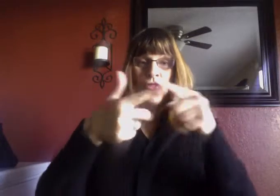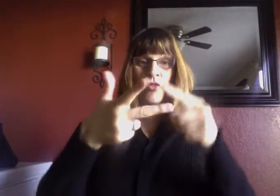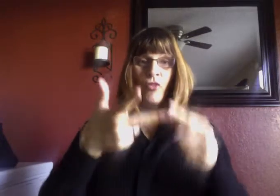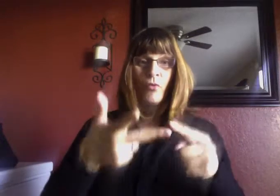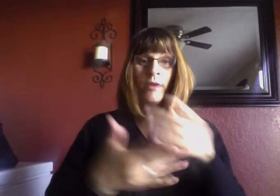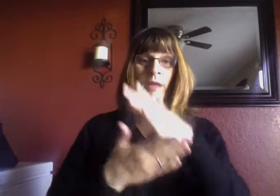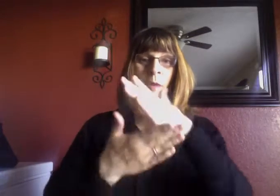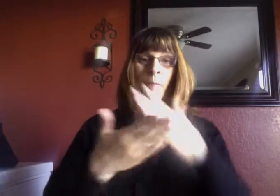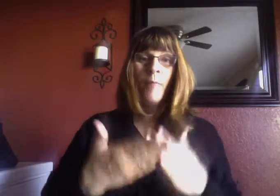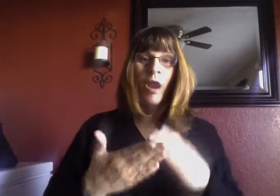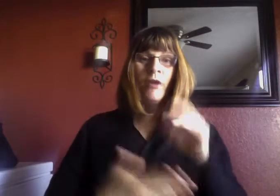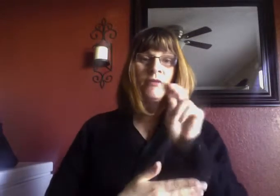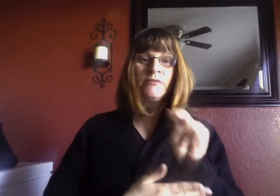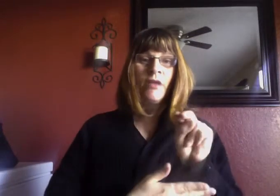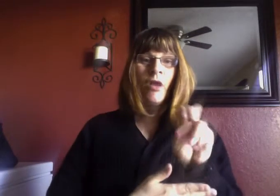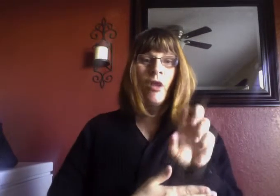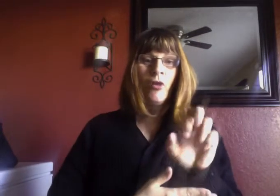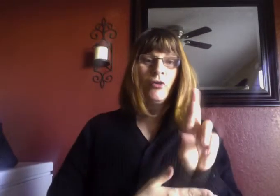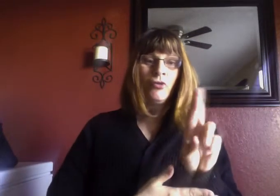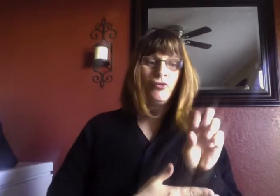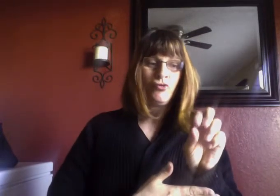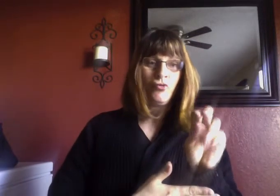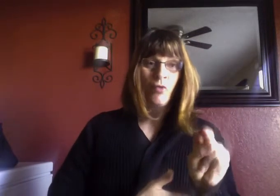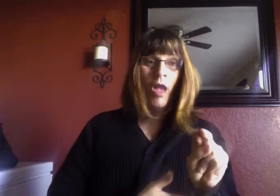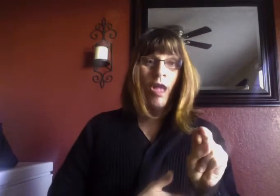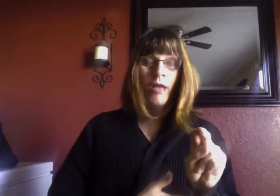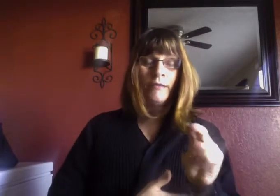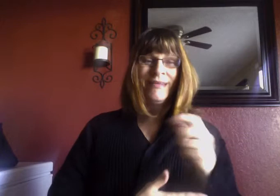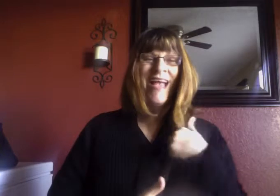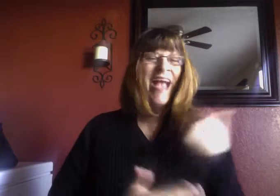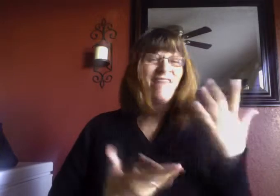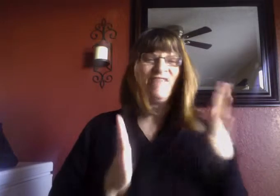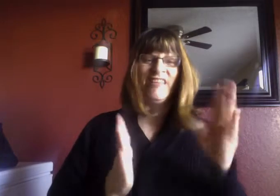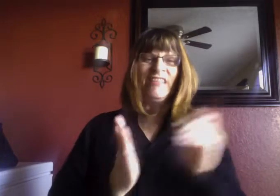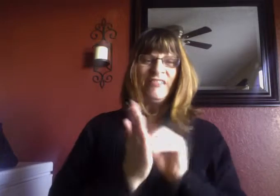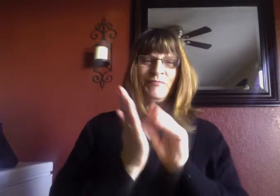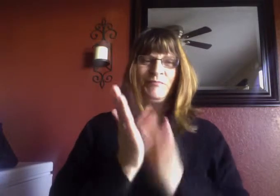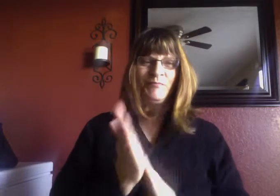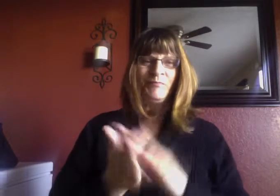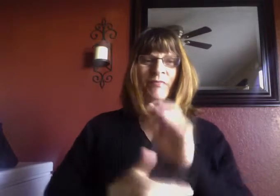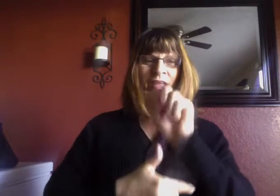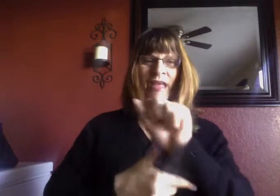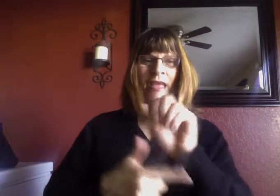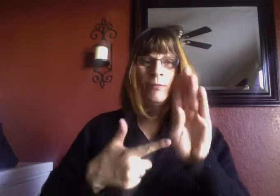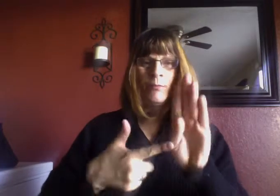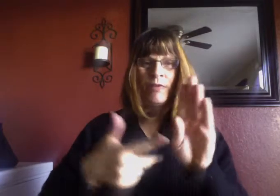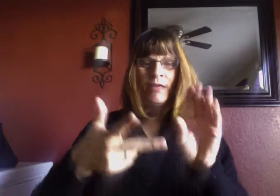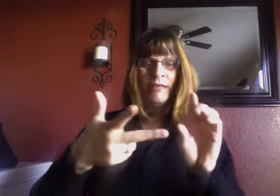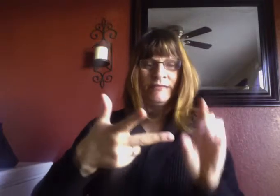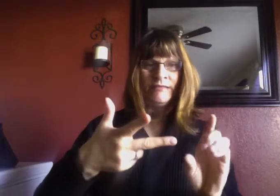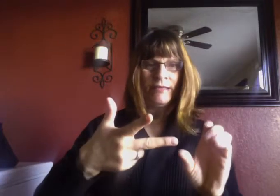of a neuron. I've lettered them there for you, A, B, and C, dendrite, cell body, and axon.